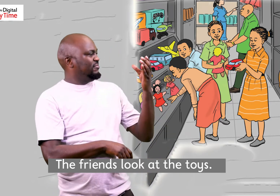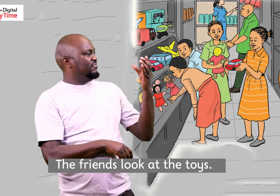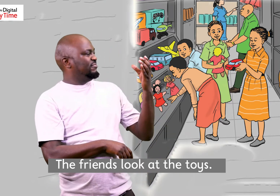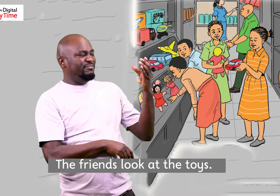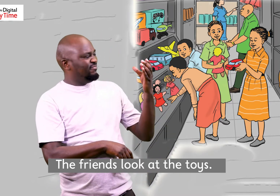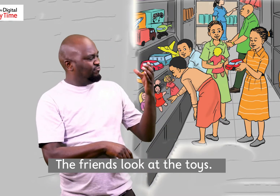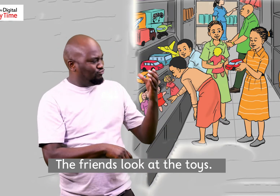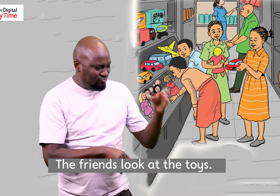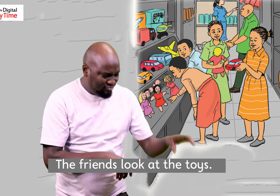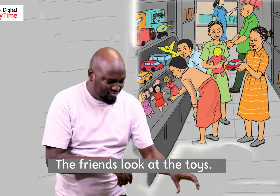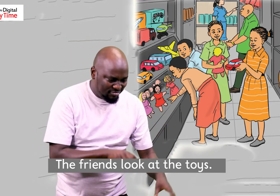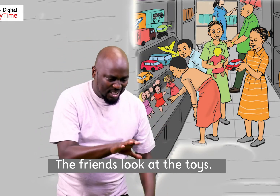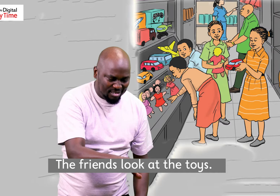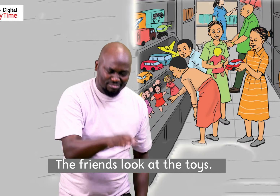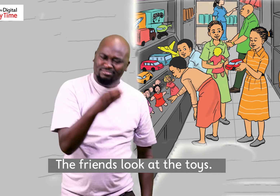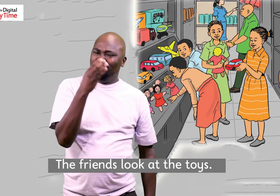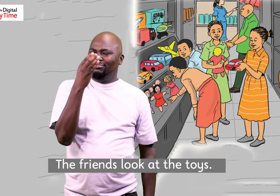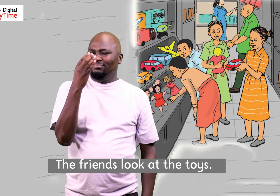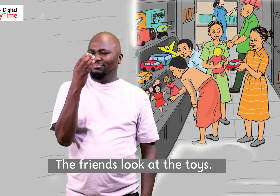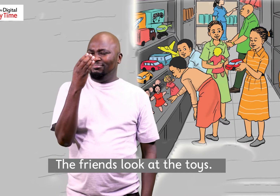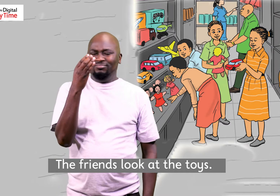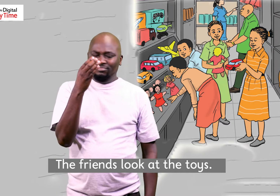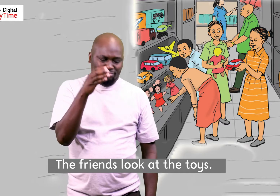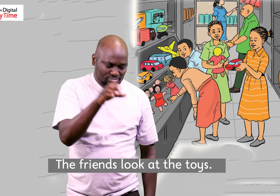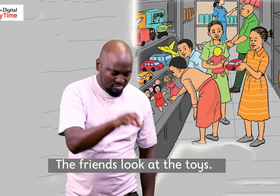The friends look at the toys.